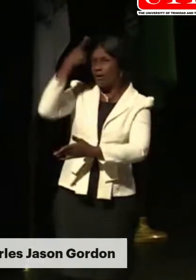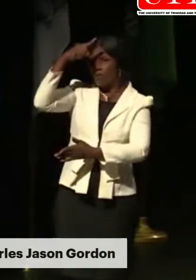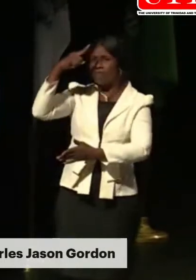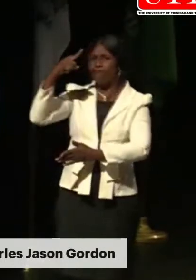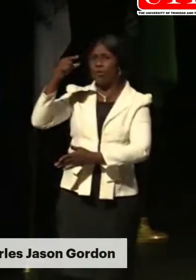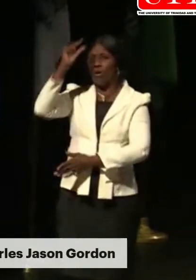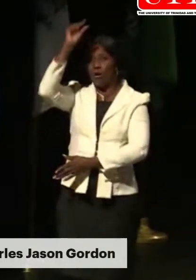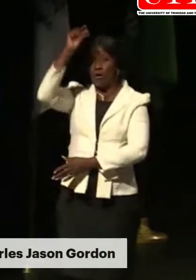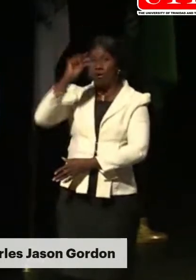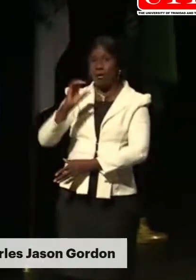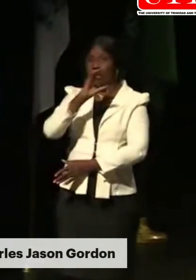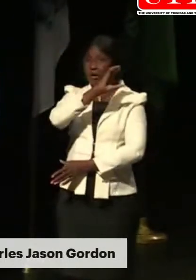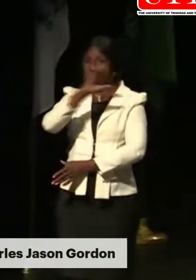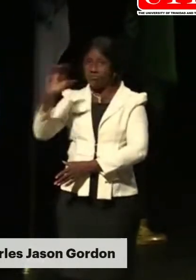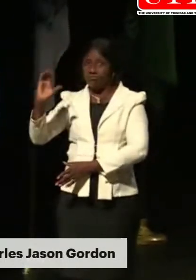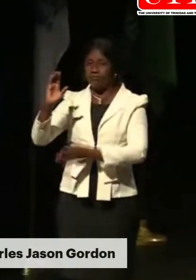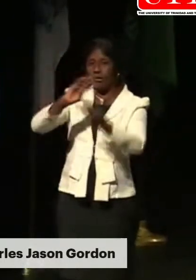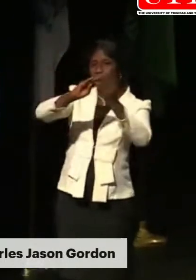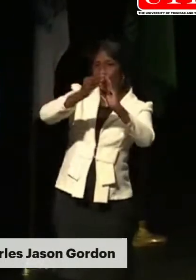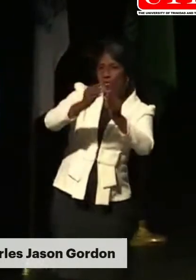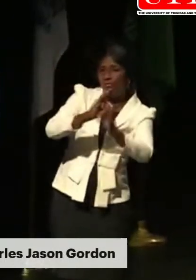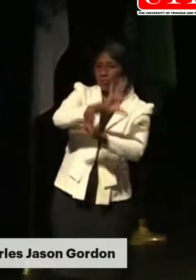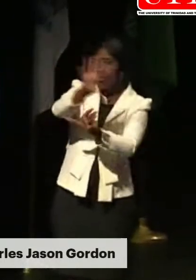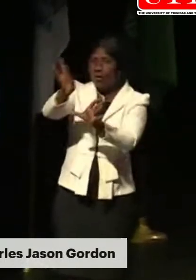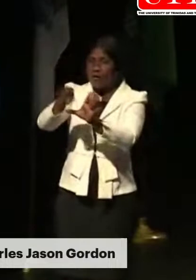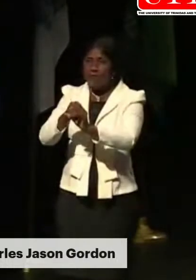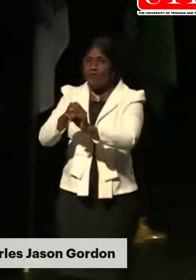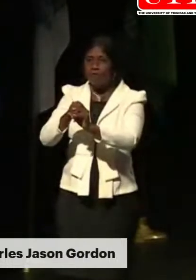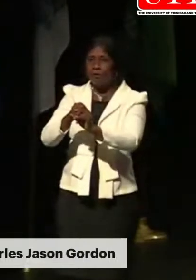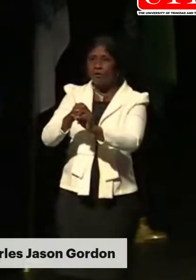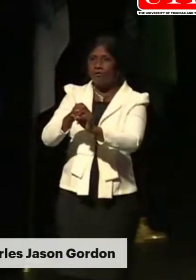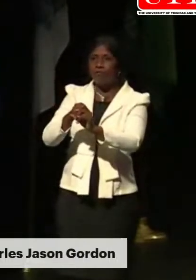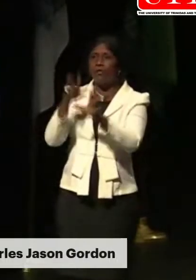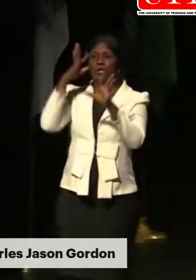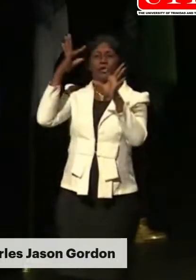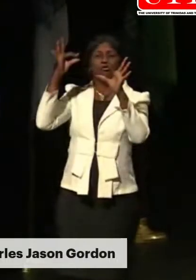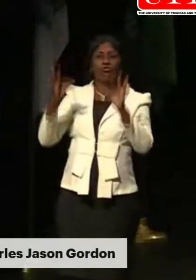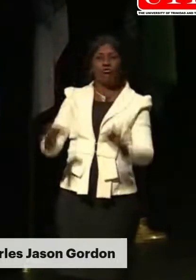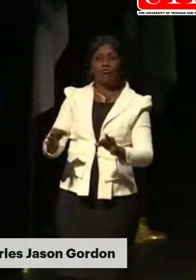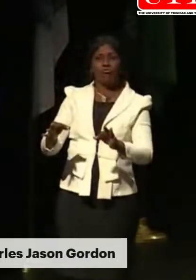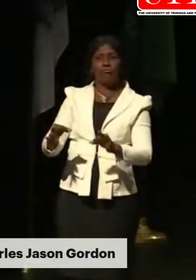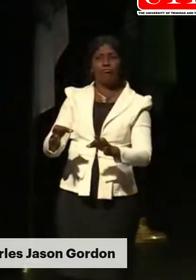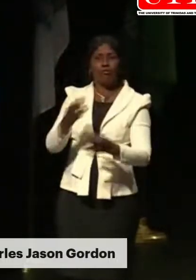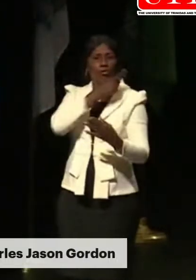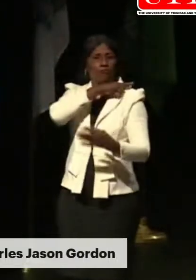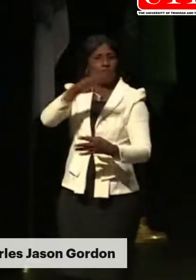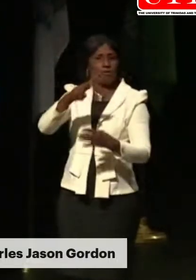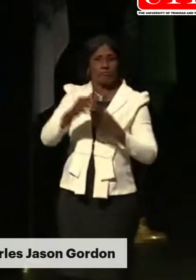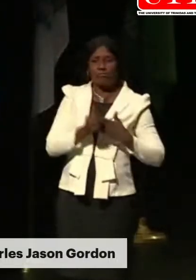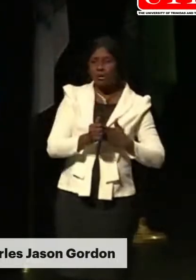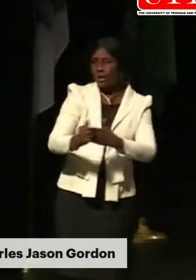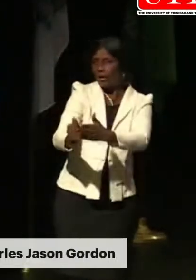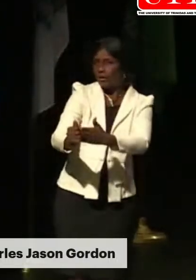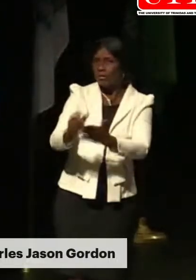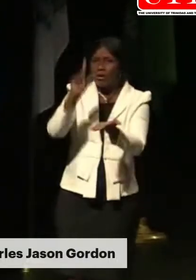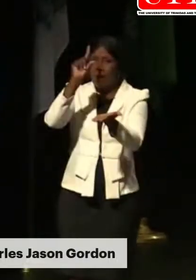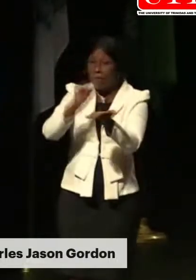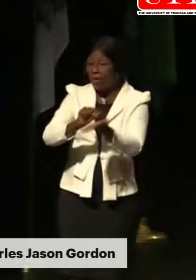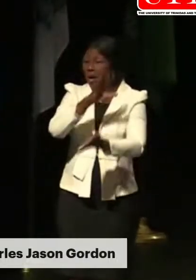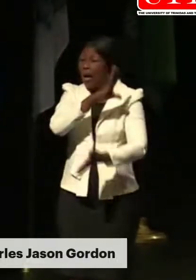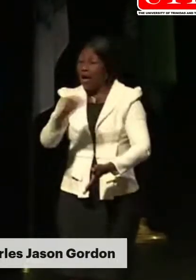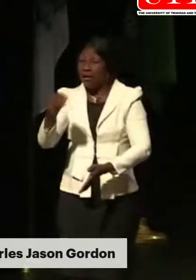community includes social justice appointments, religious guidance for both print media and